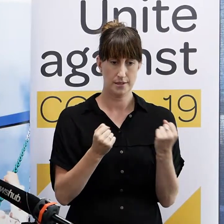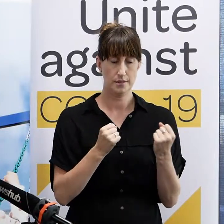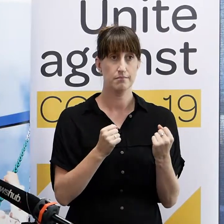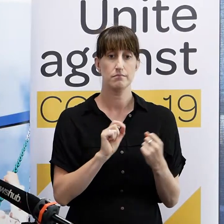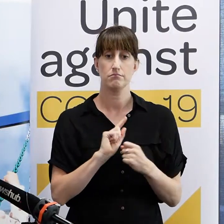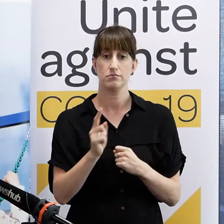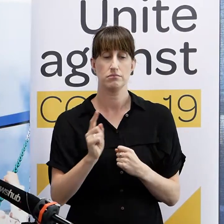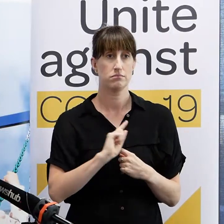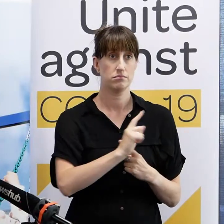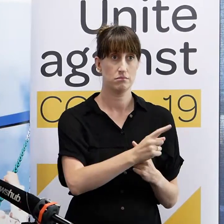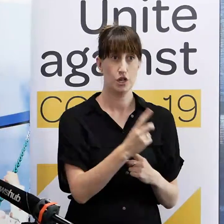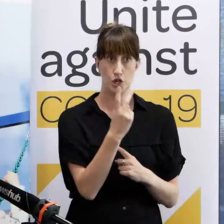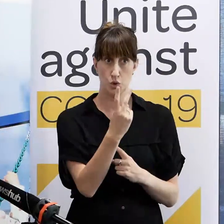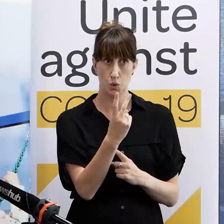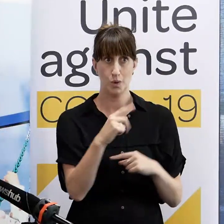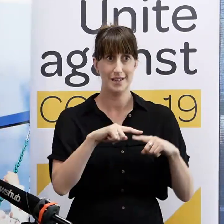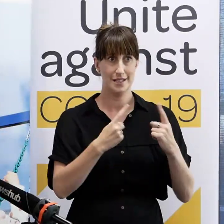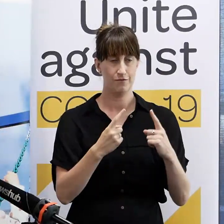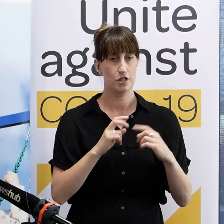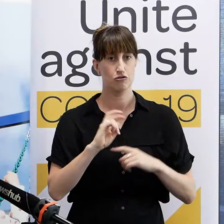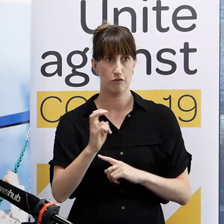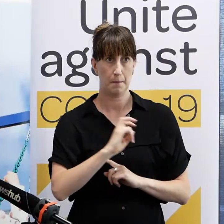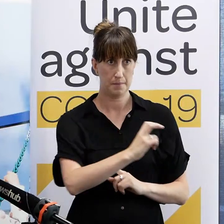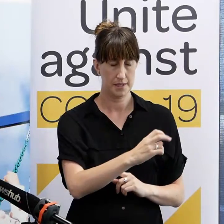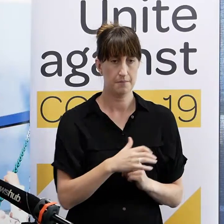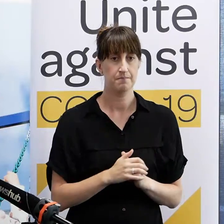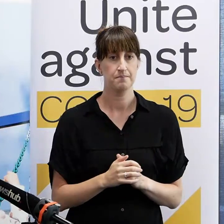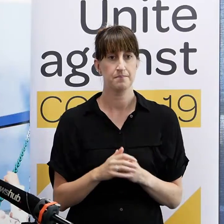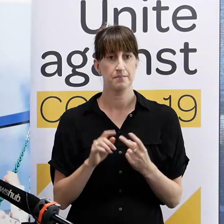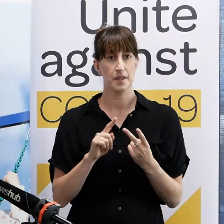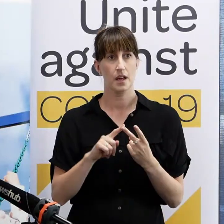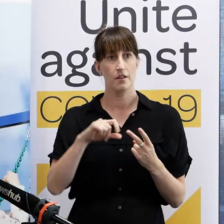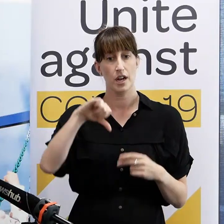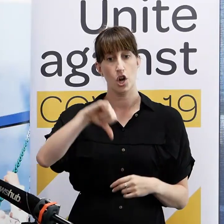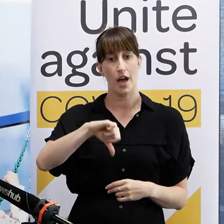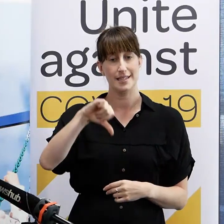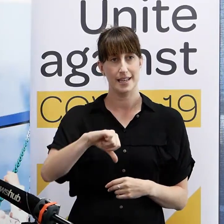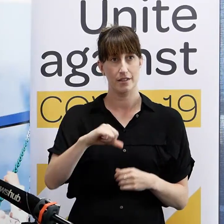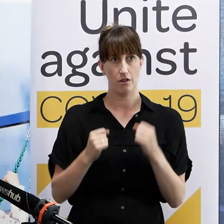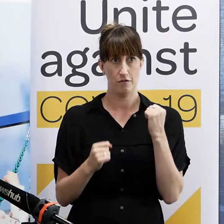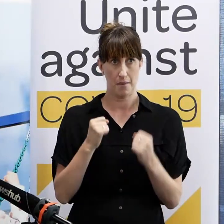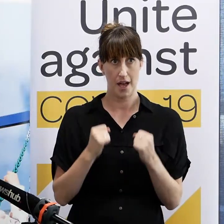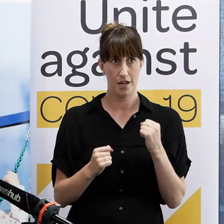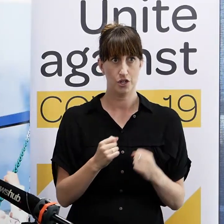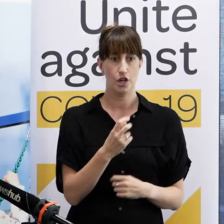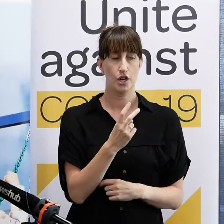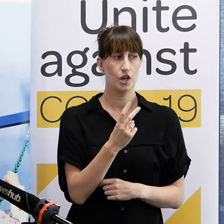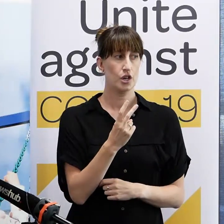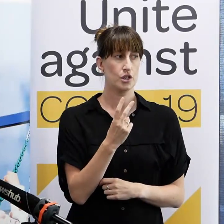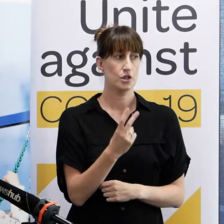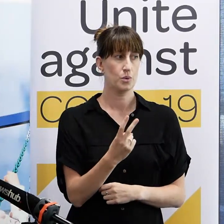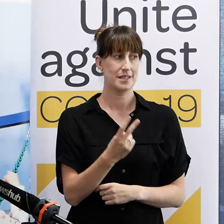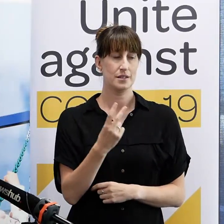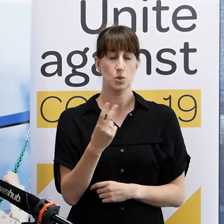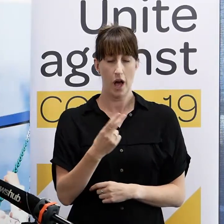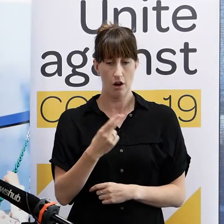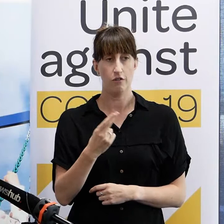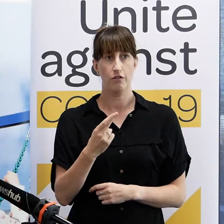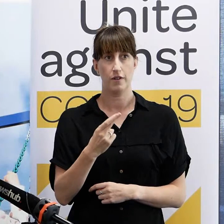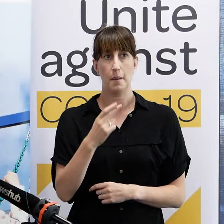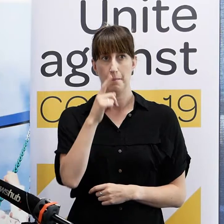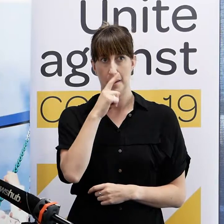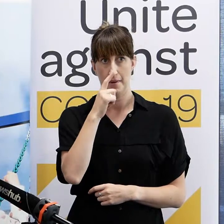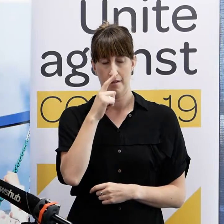19th of March, there were 12 returnees on the managed isolation walk. Of these 12, 1 is our case, 2